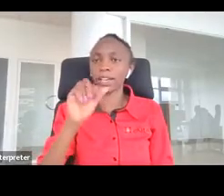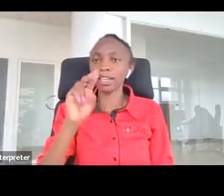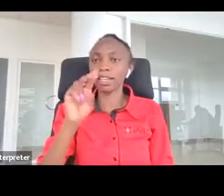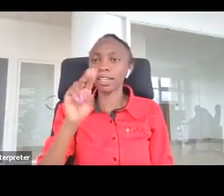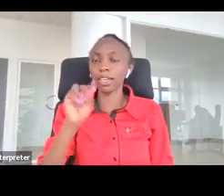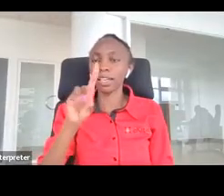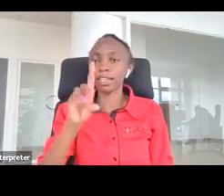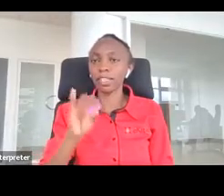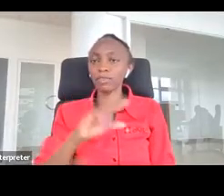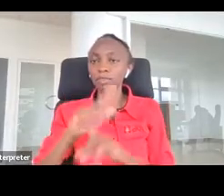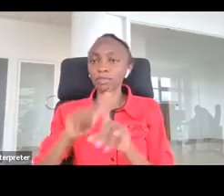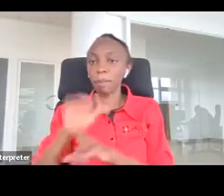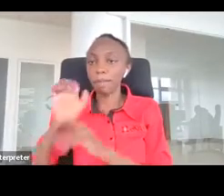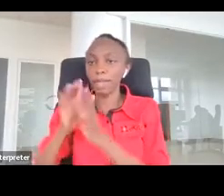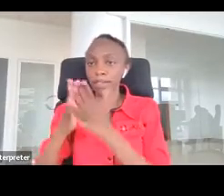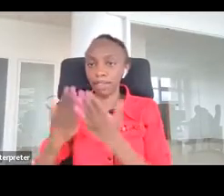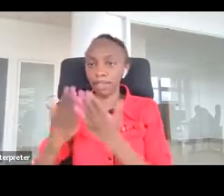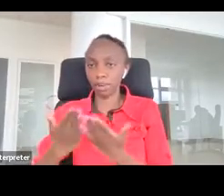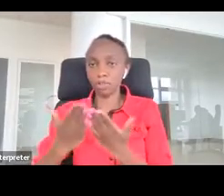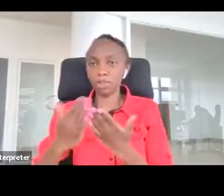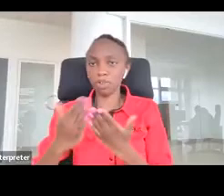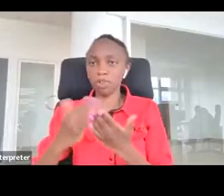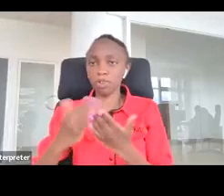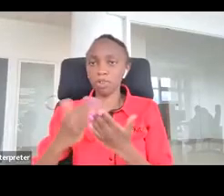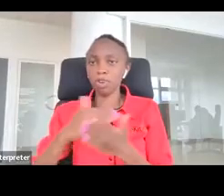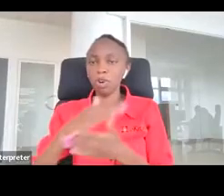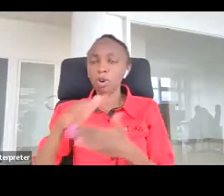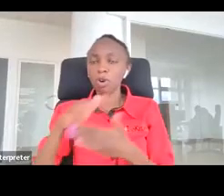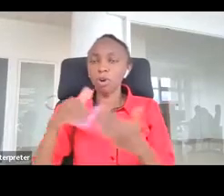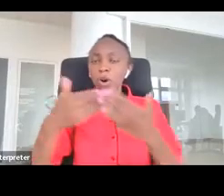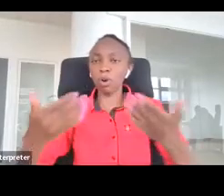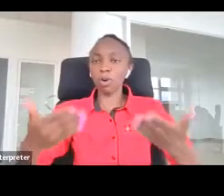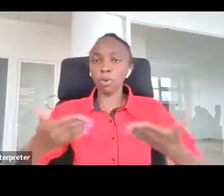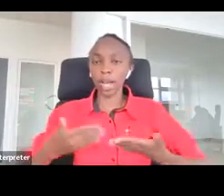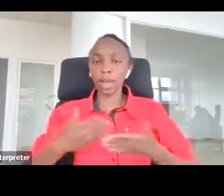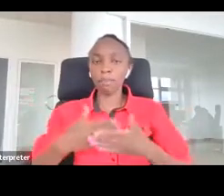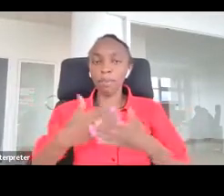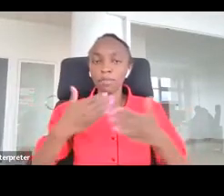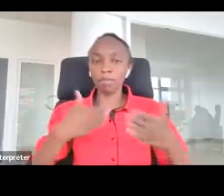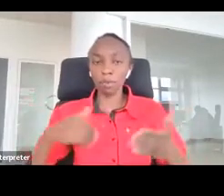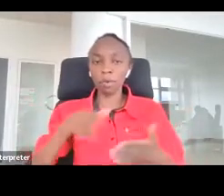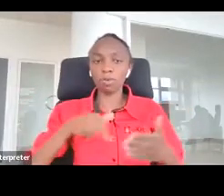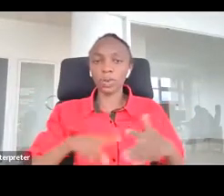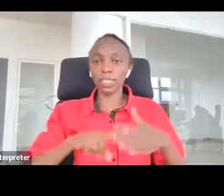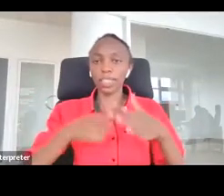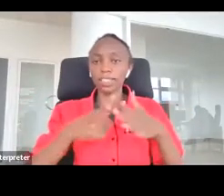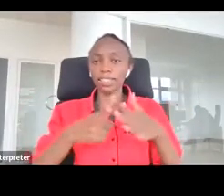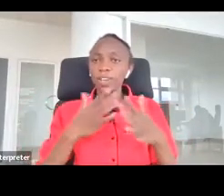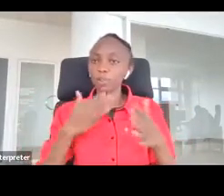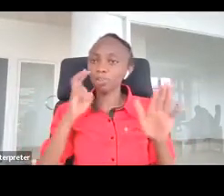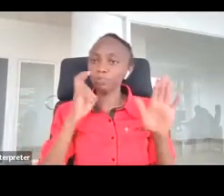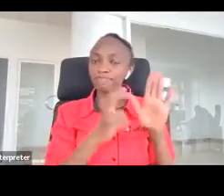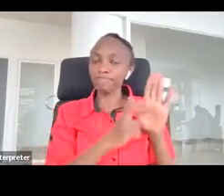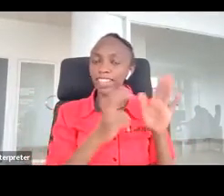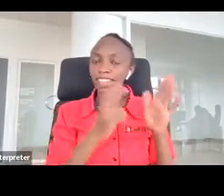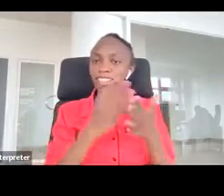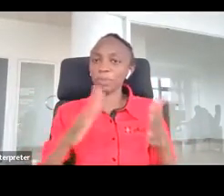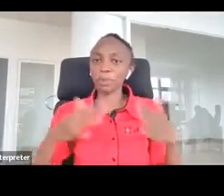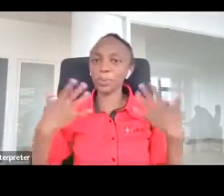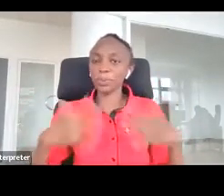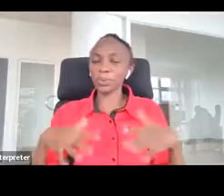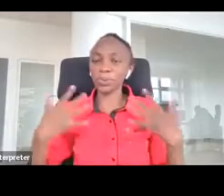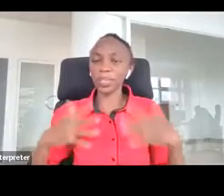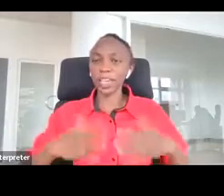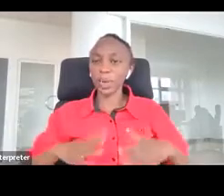welcome. Before we start, I would just love to recognize some of the amazing people we have